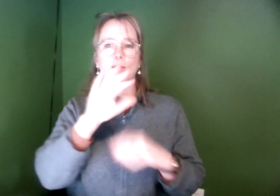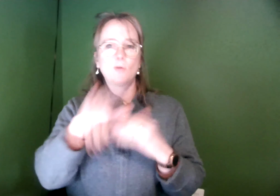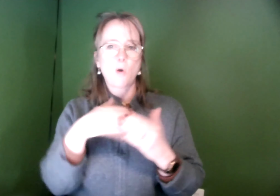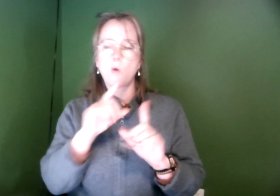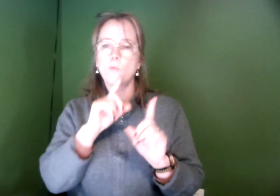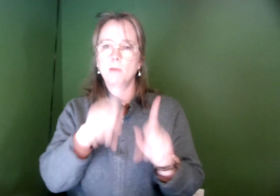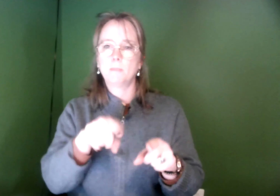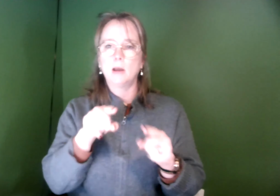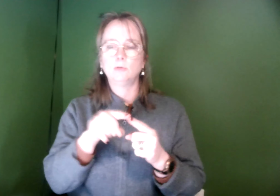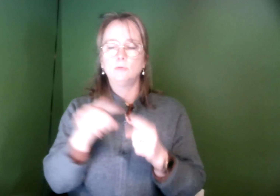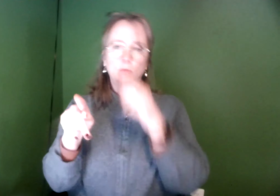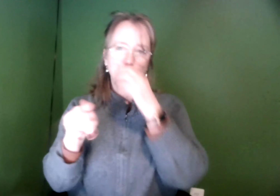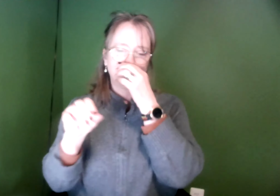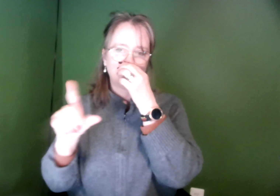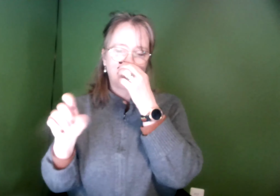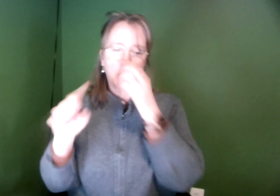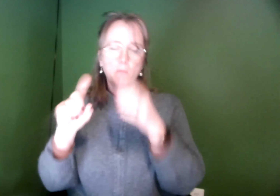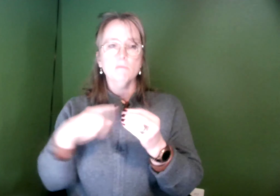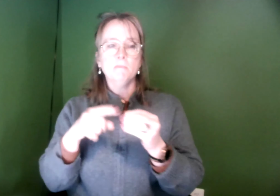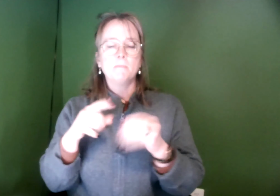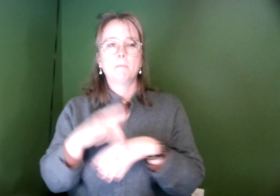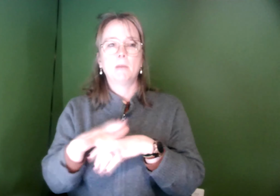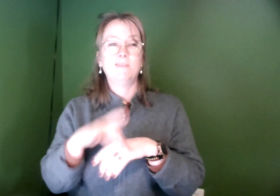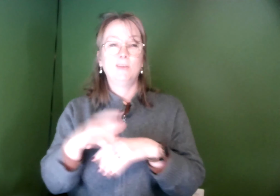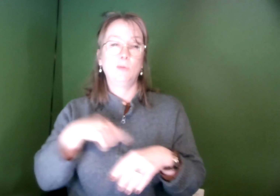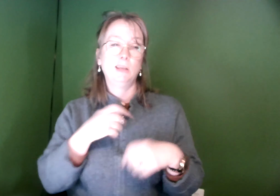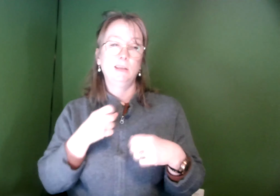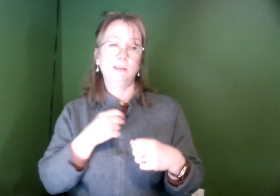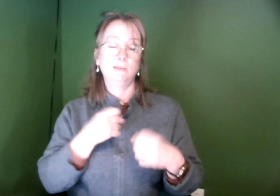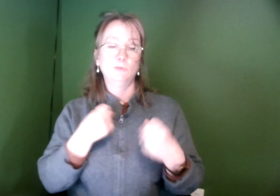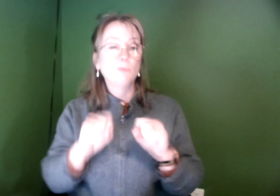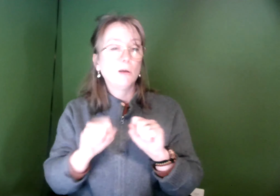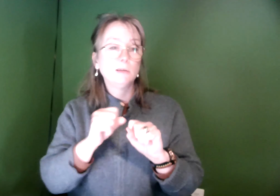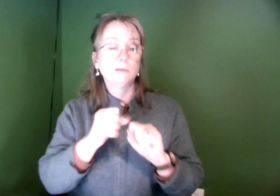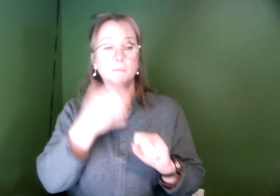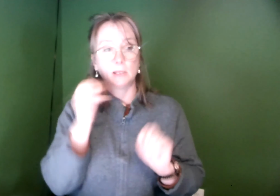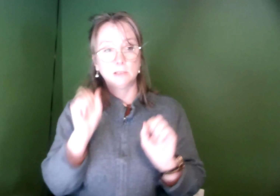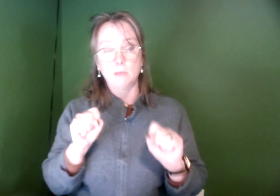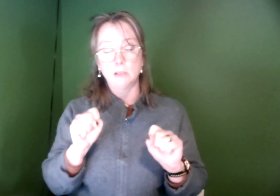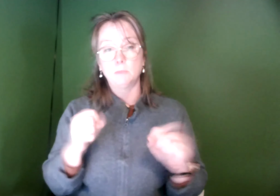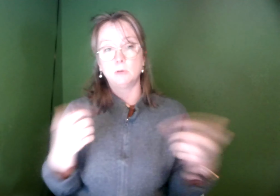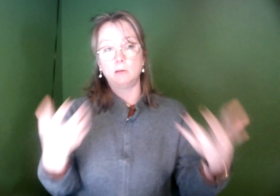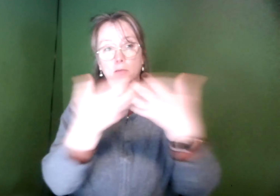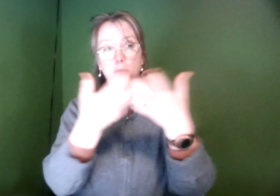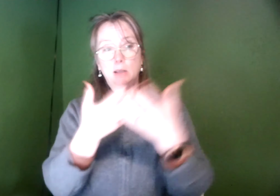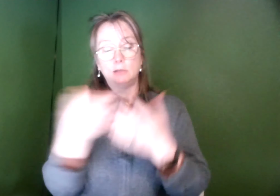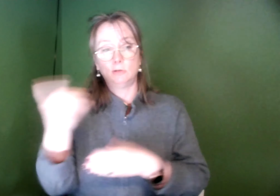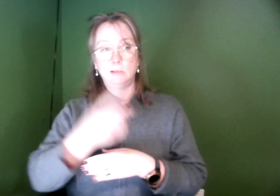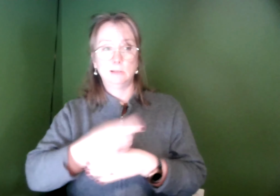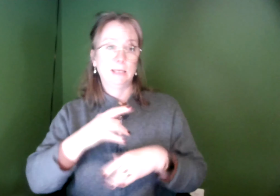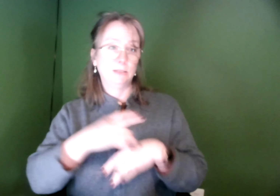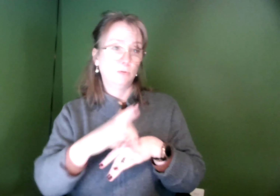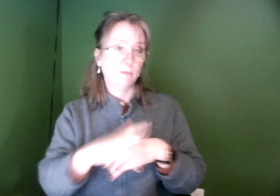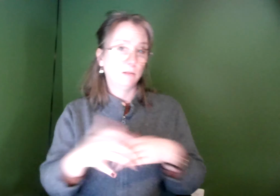available. We did the best that we could to meet the needs that people had around days of the week that they could